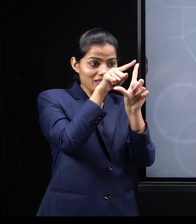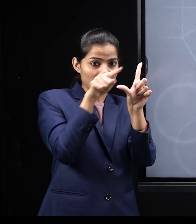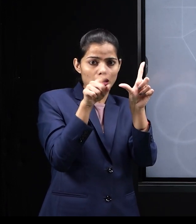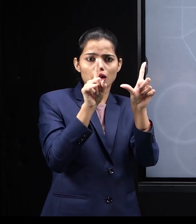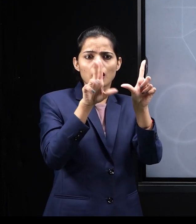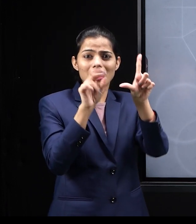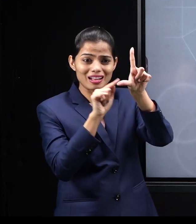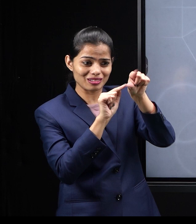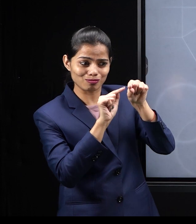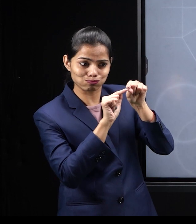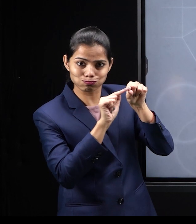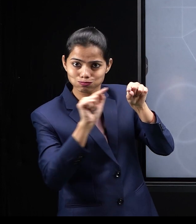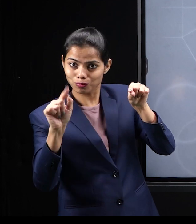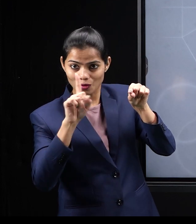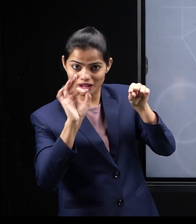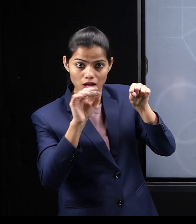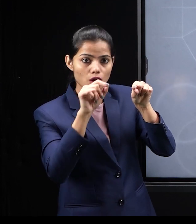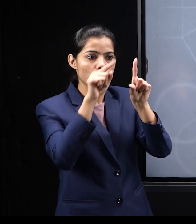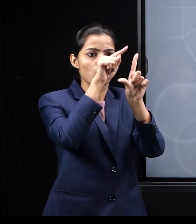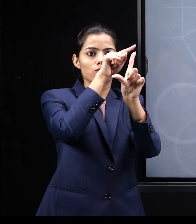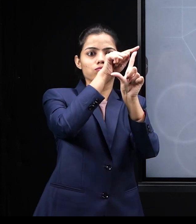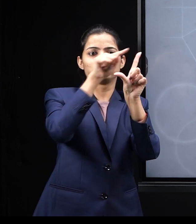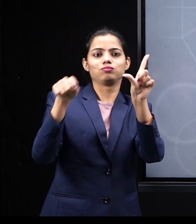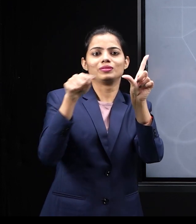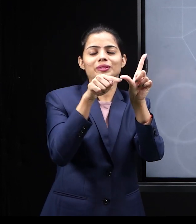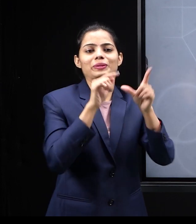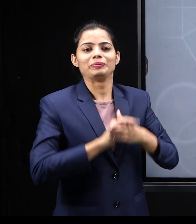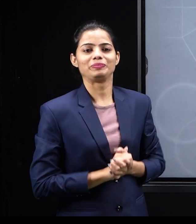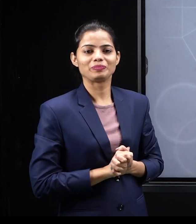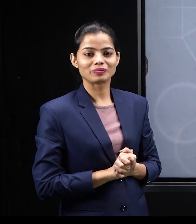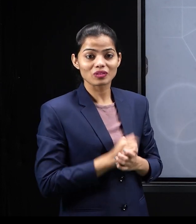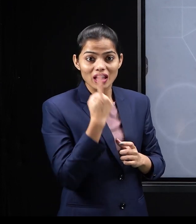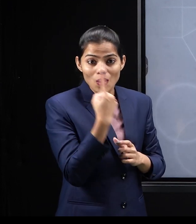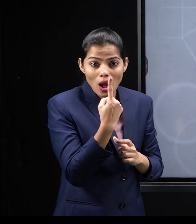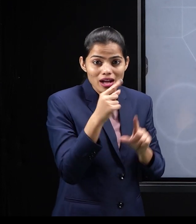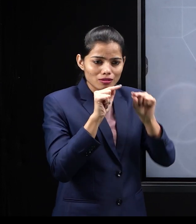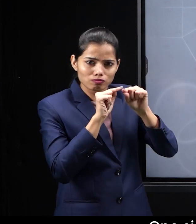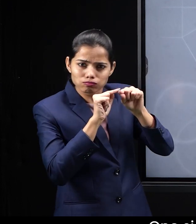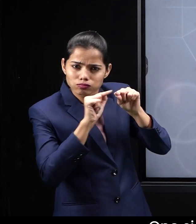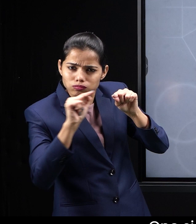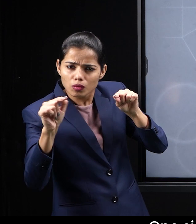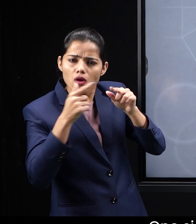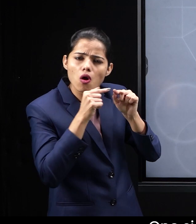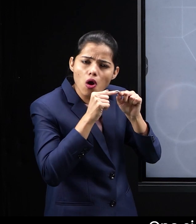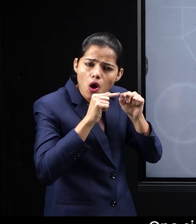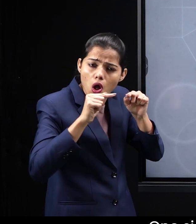The sum of the angle is 180 degrees. one side is longer than